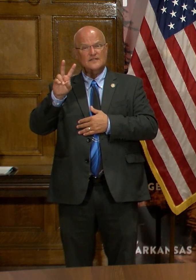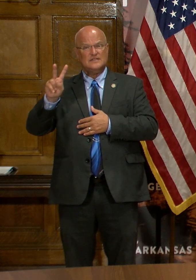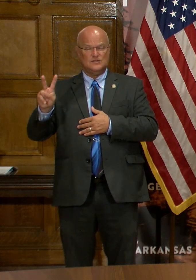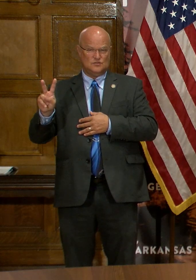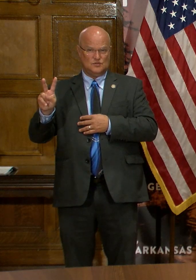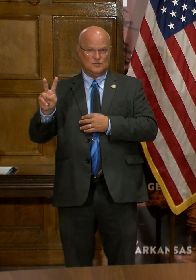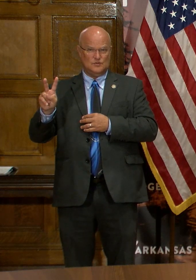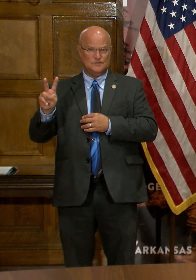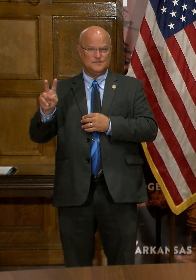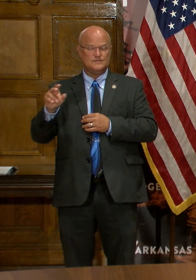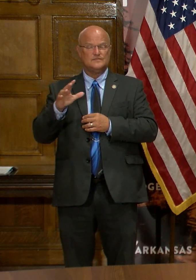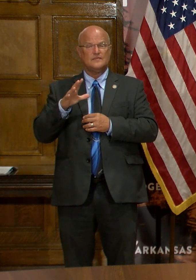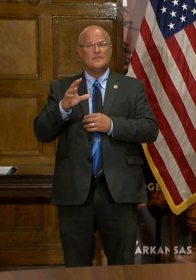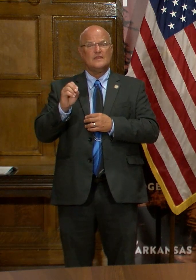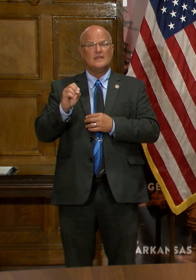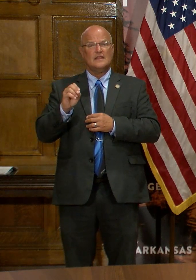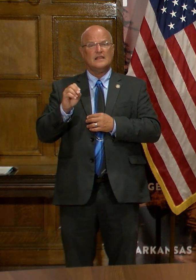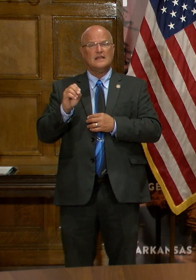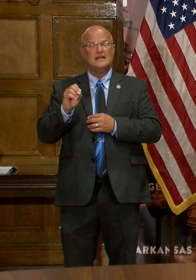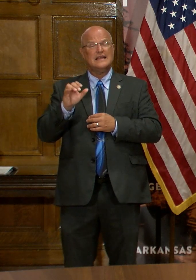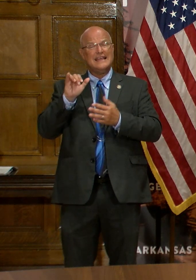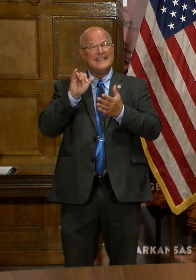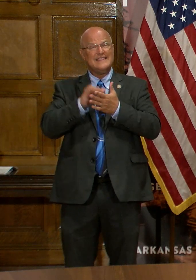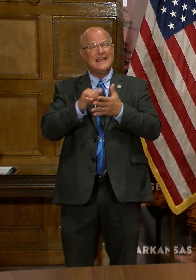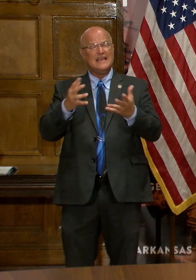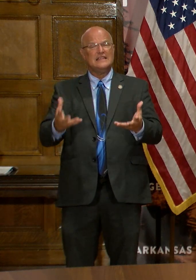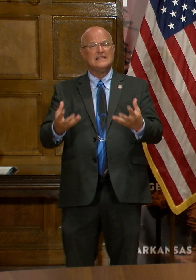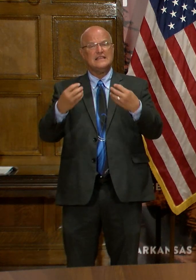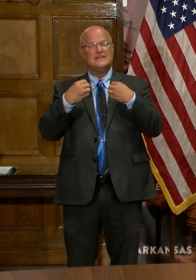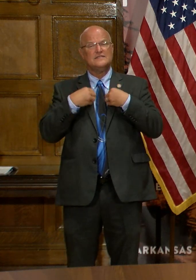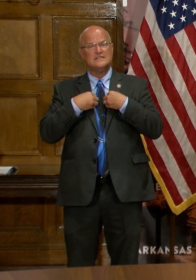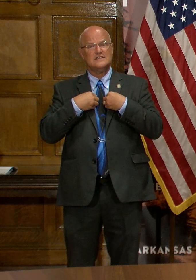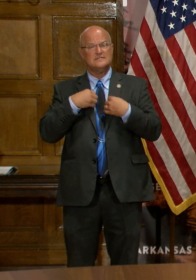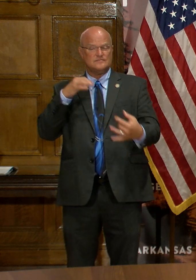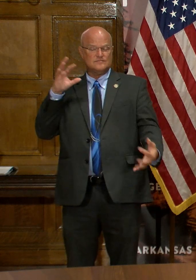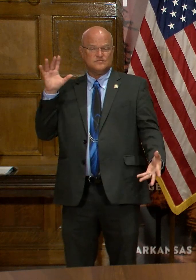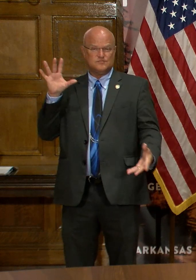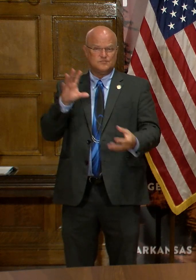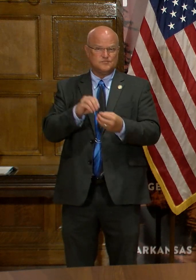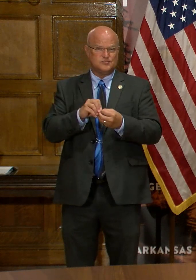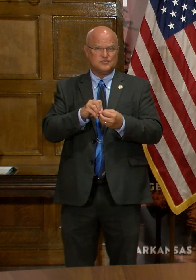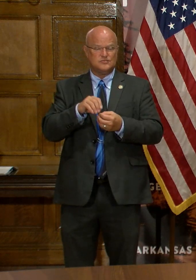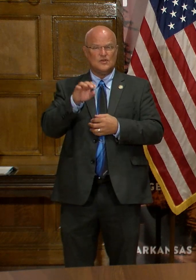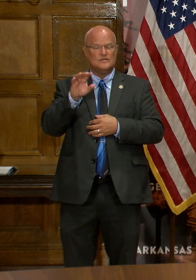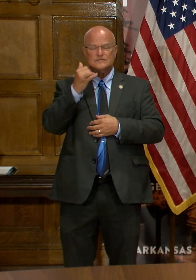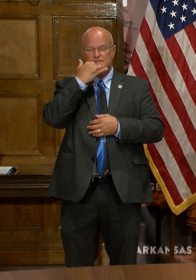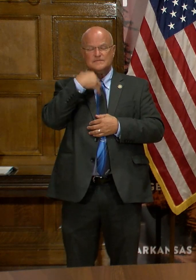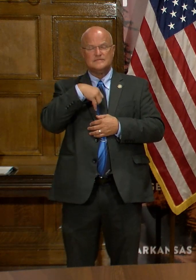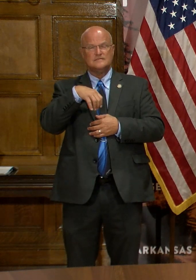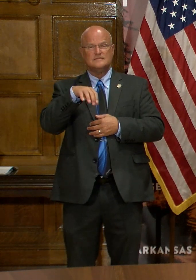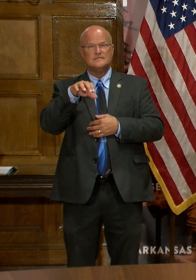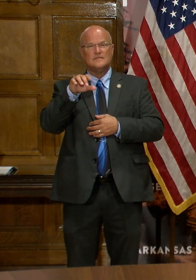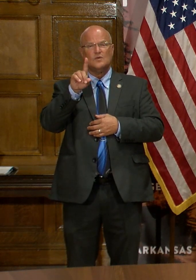4,372, and that gives us a total of